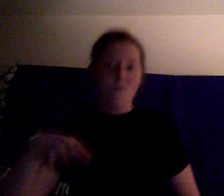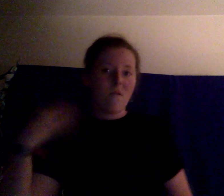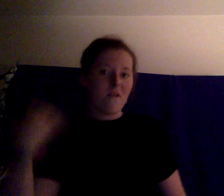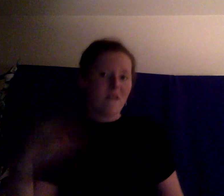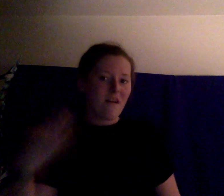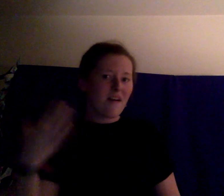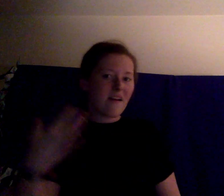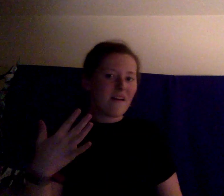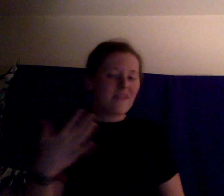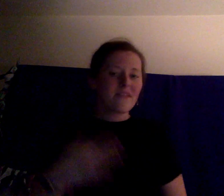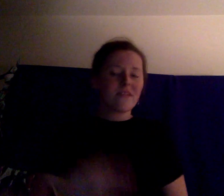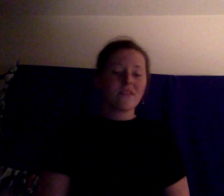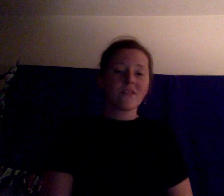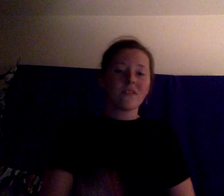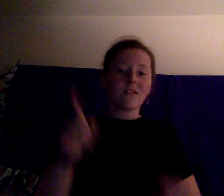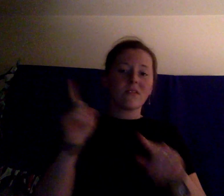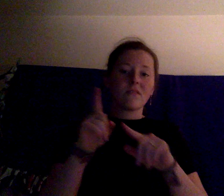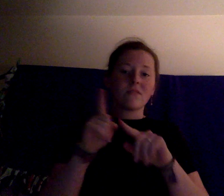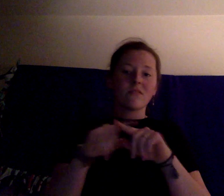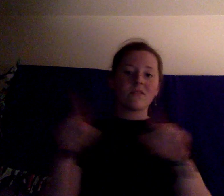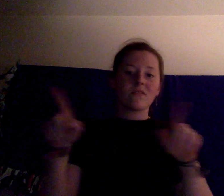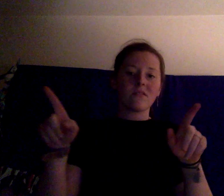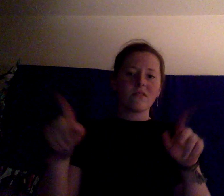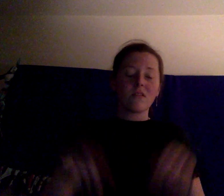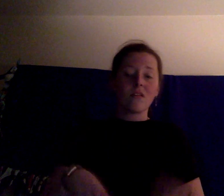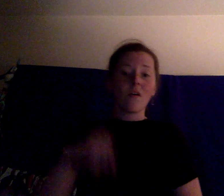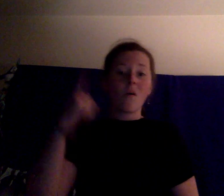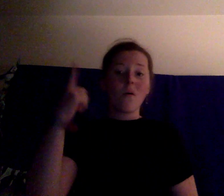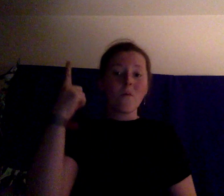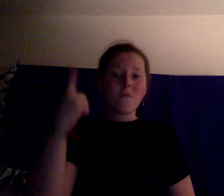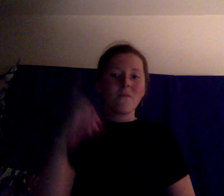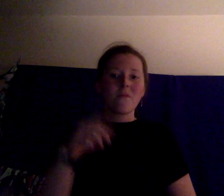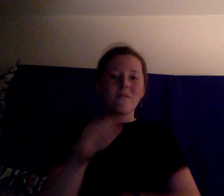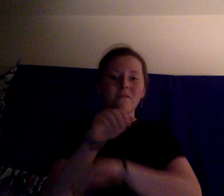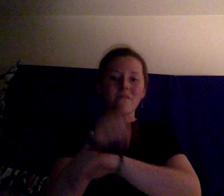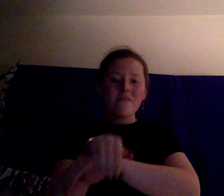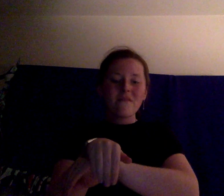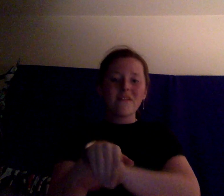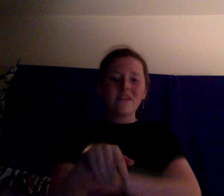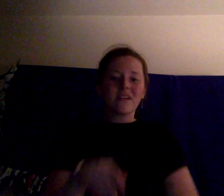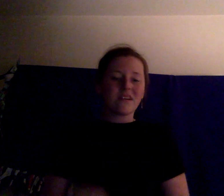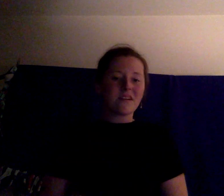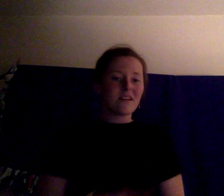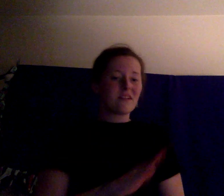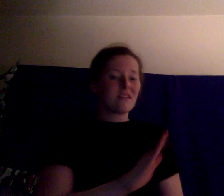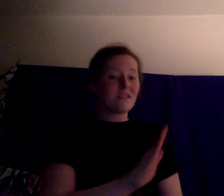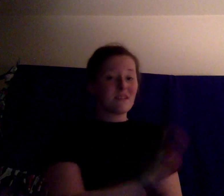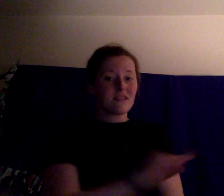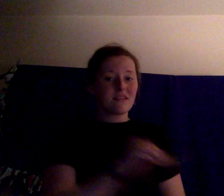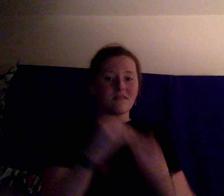But one night at midnight, he checked his email and found that he was one of 50 rookies chosen for the final